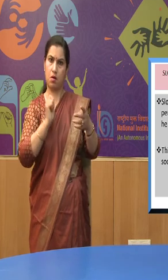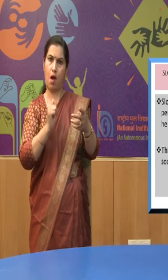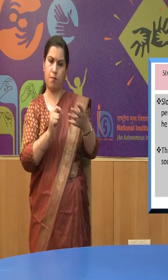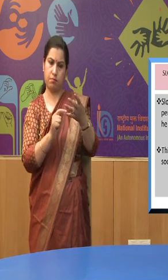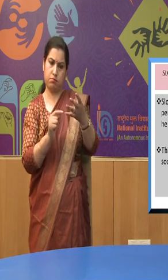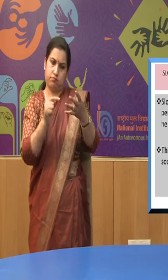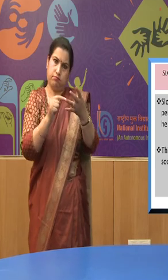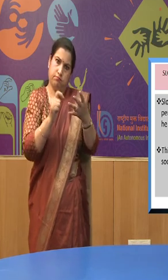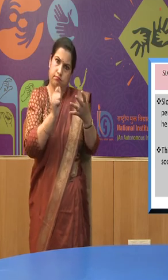profession.